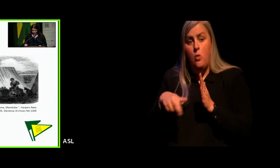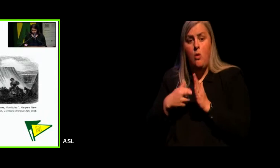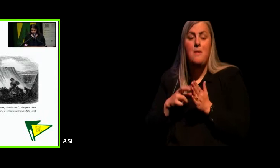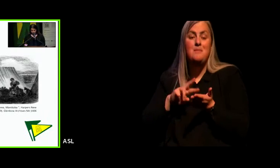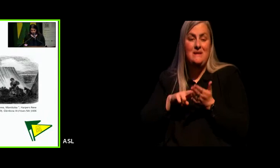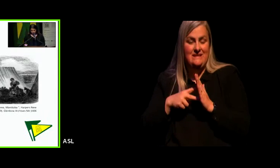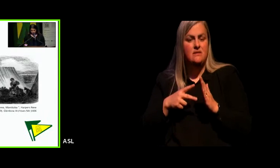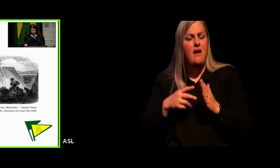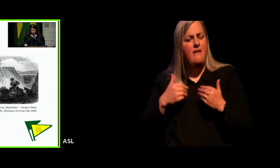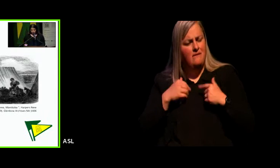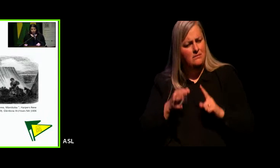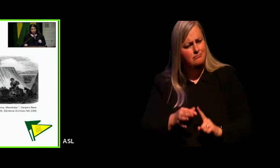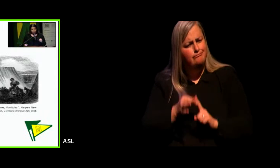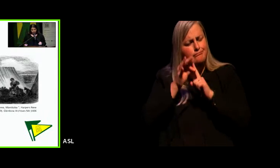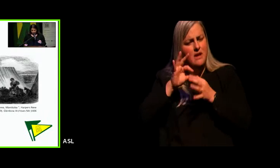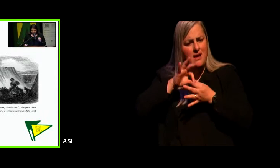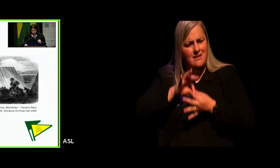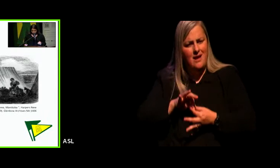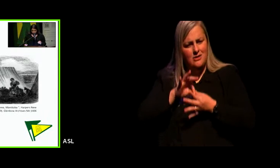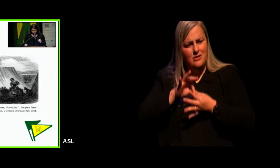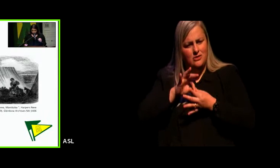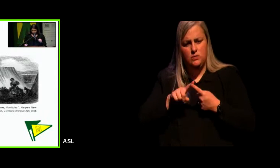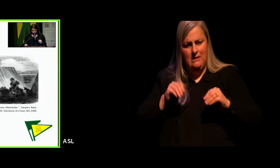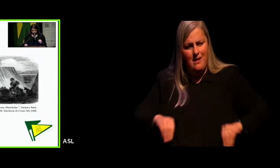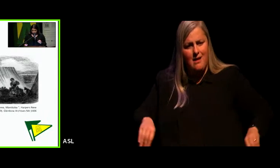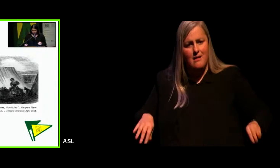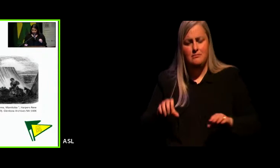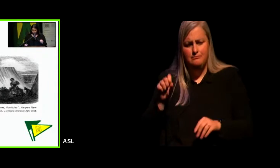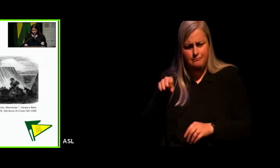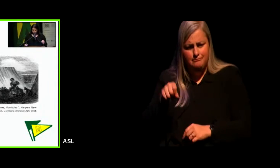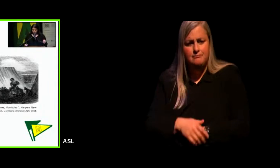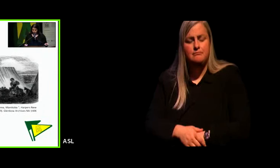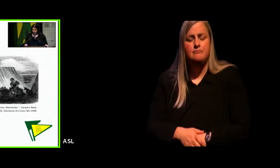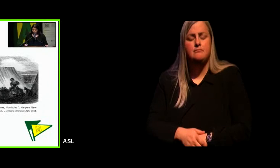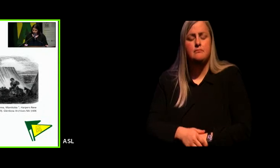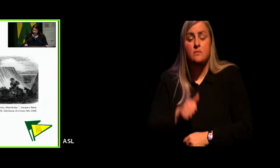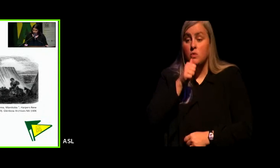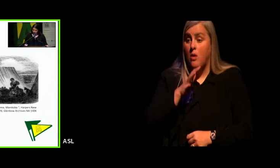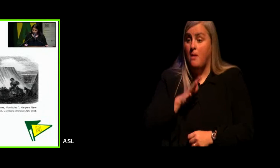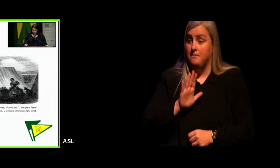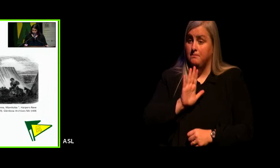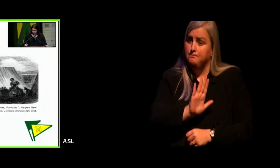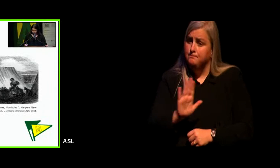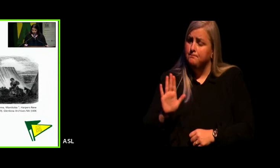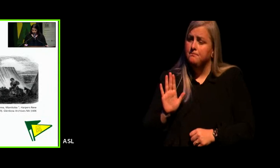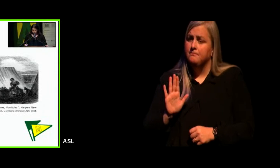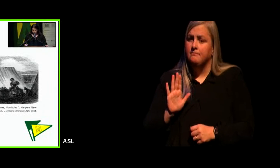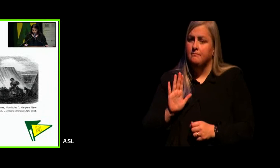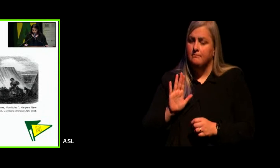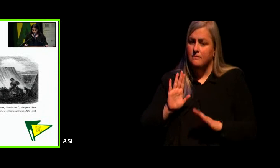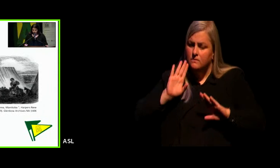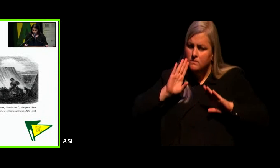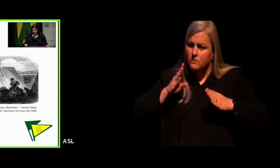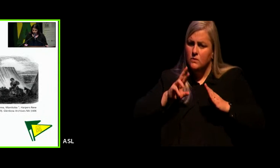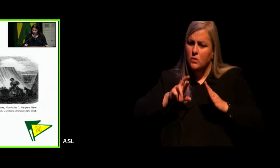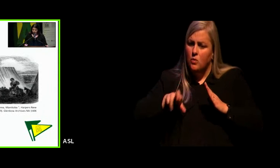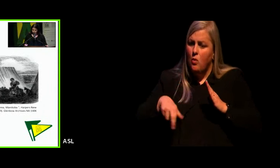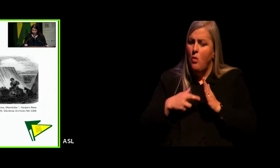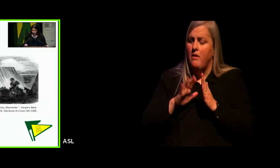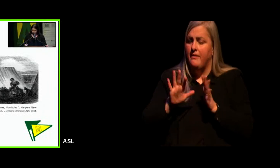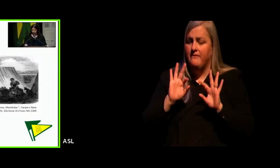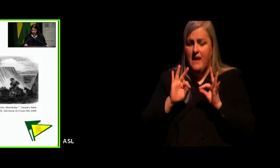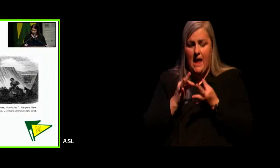land. So it's through their central roles in their families that women contributed to the construction and